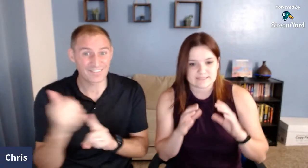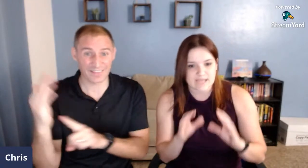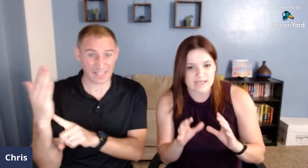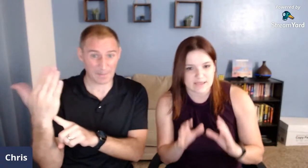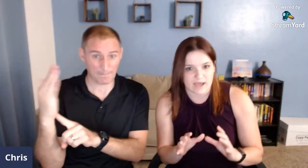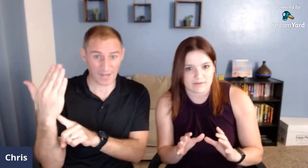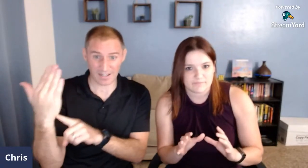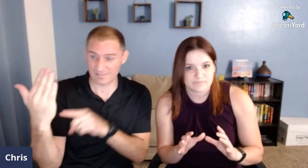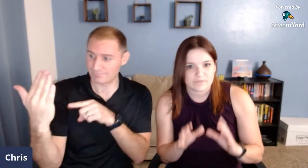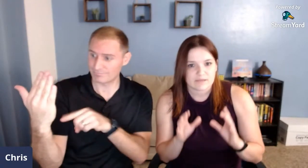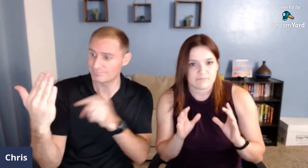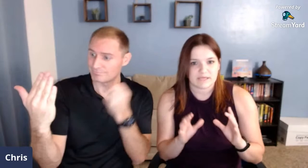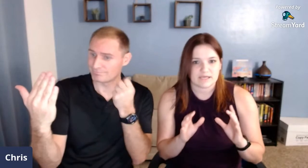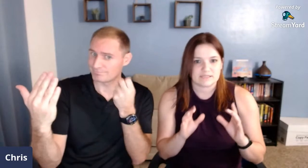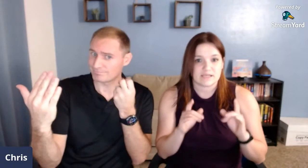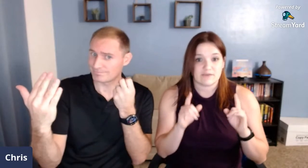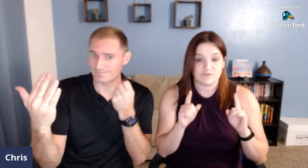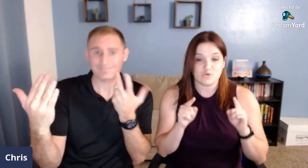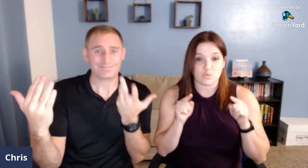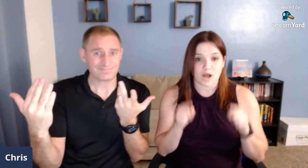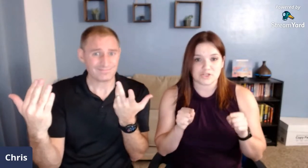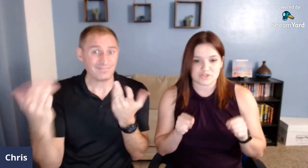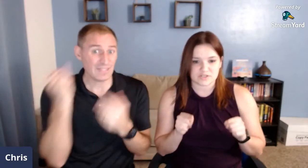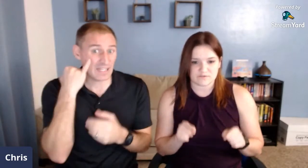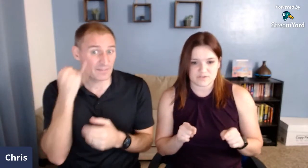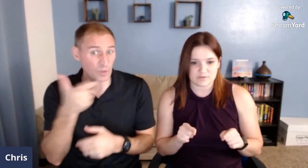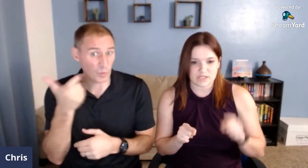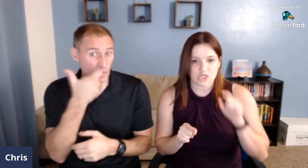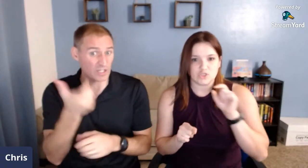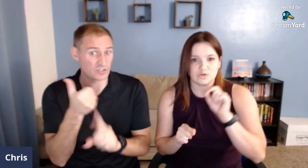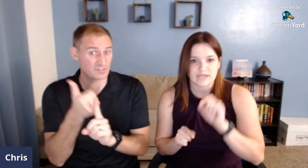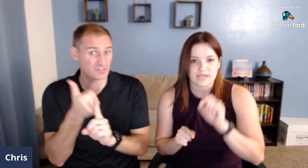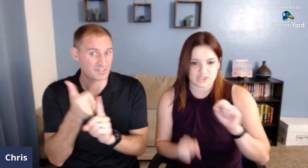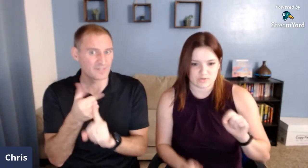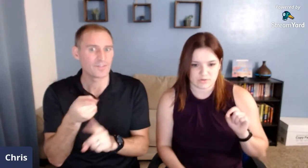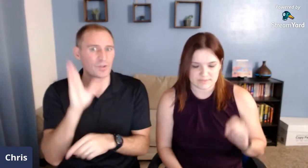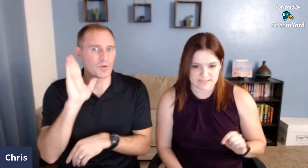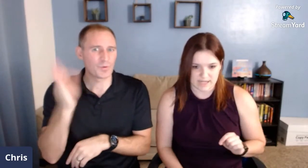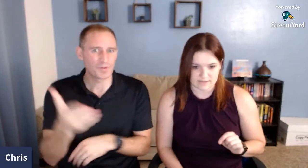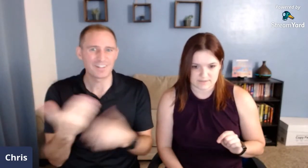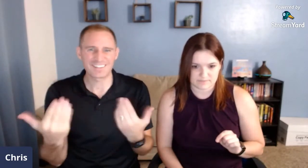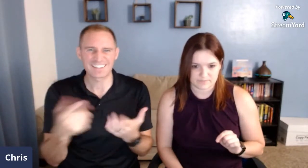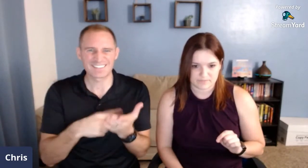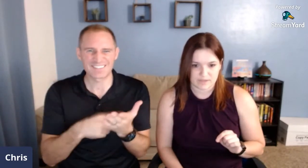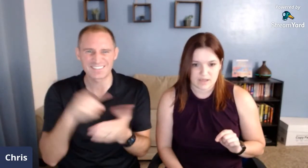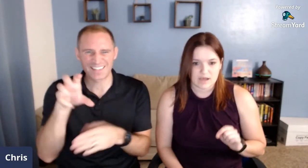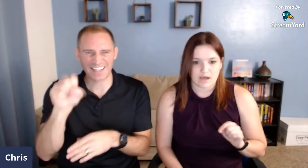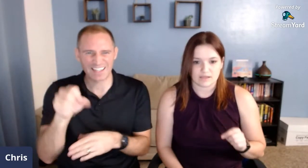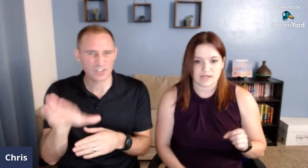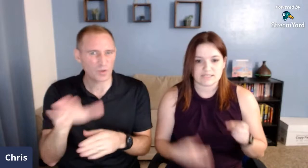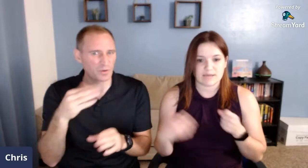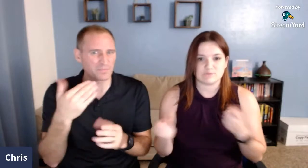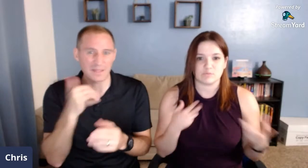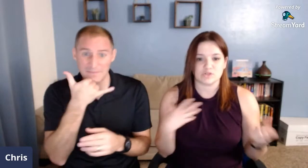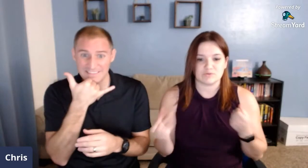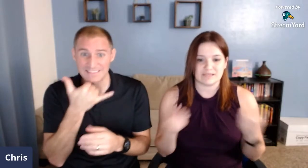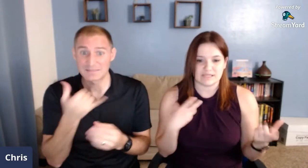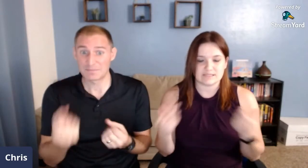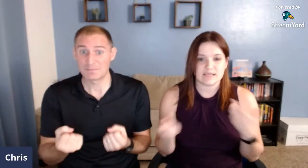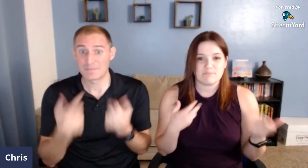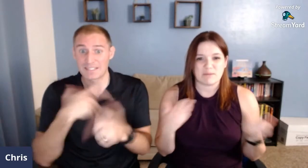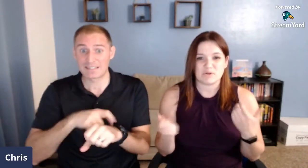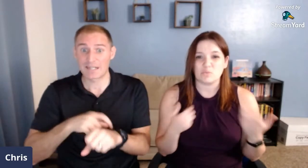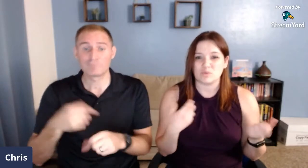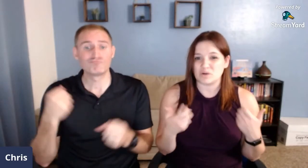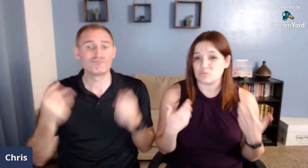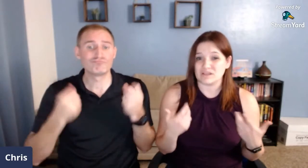And I say that because if you watch yourself do it, you'll catch your own mistakes. A lot of times when we're doing